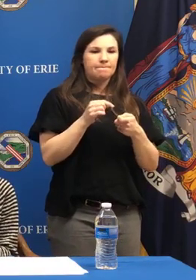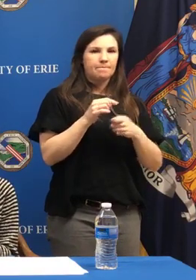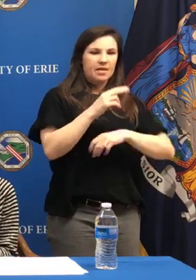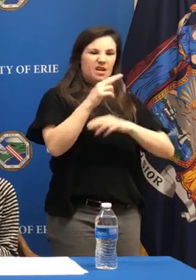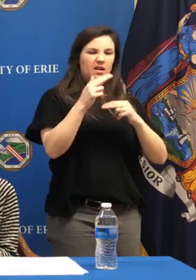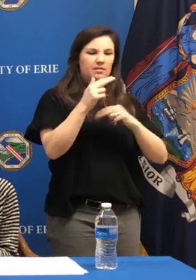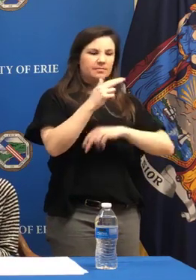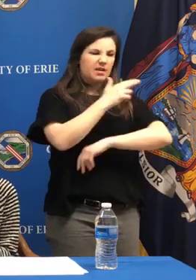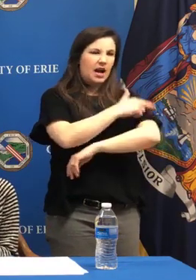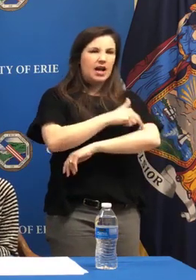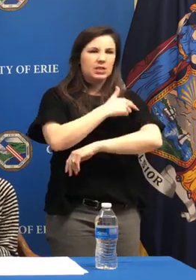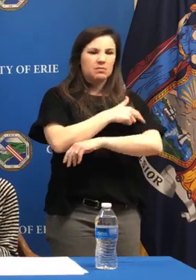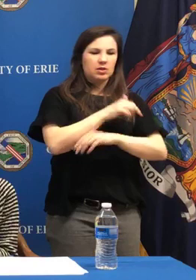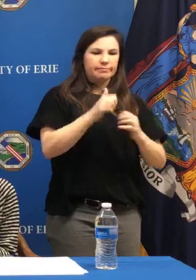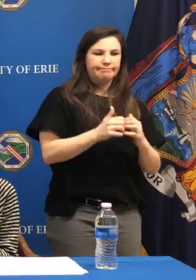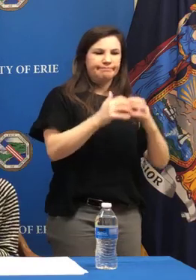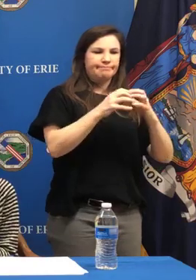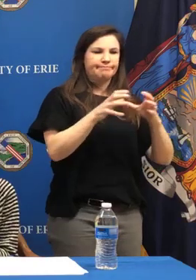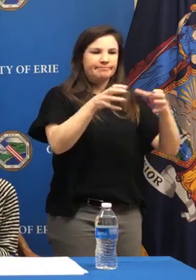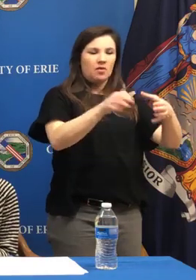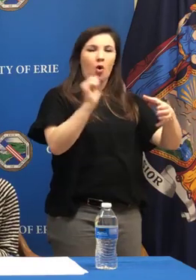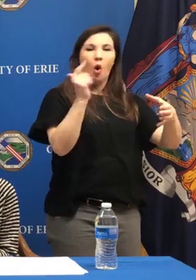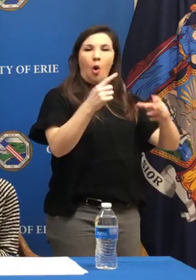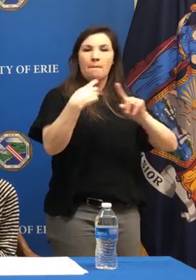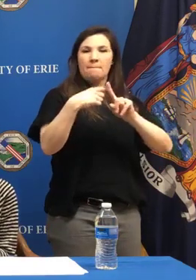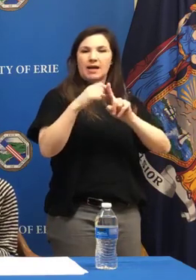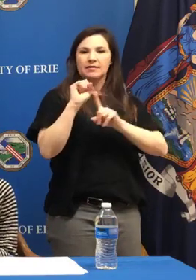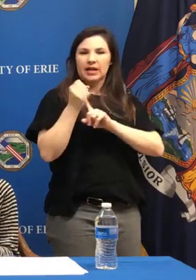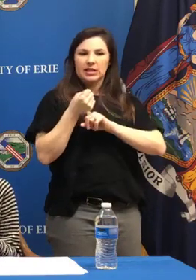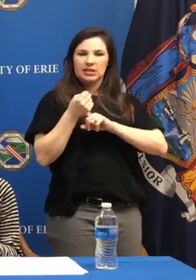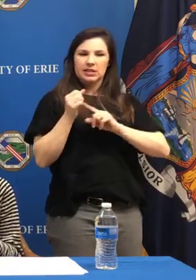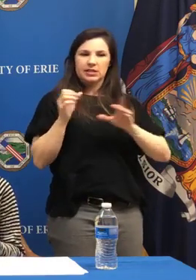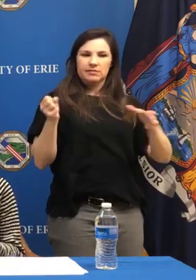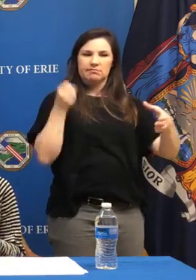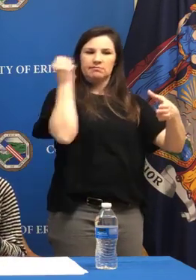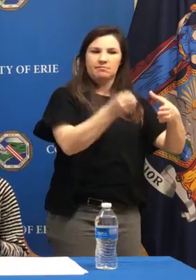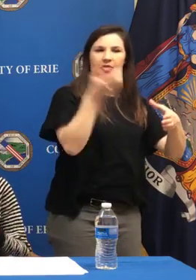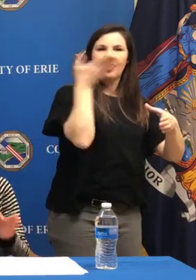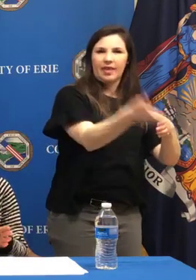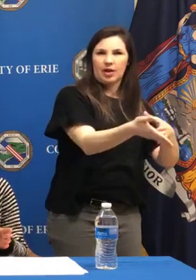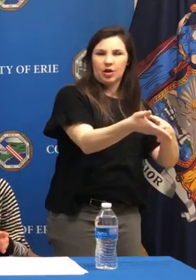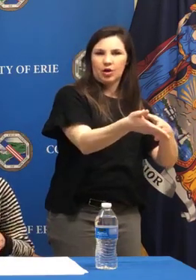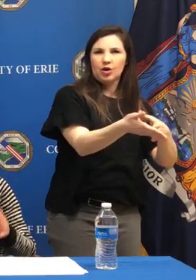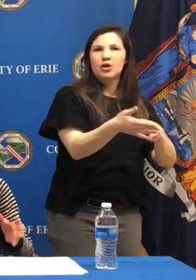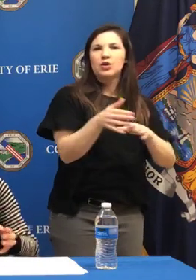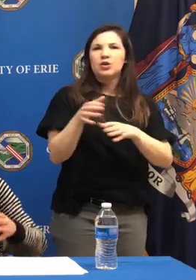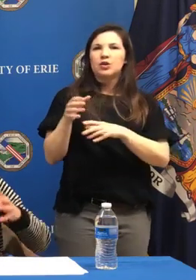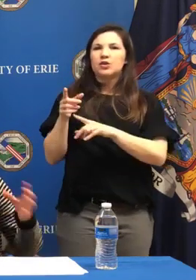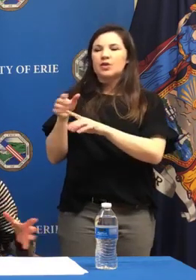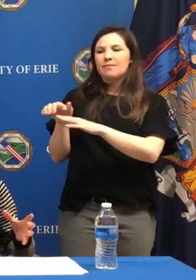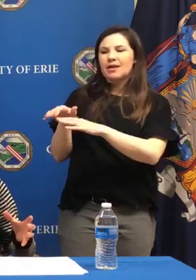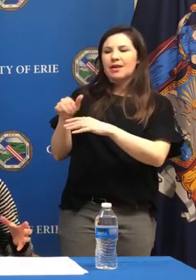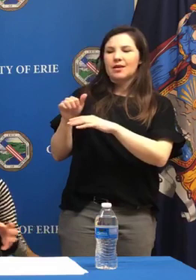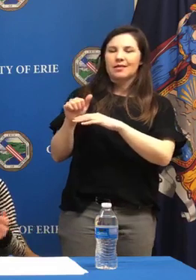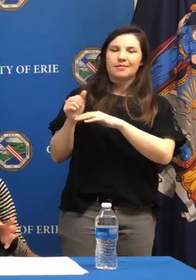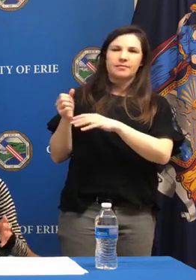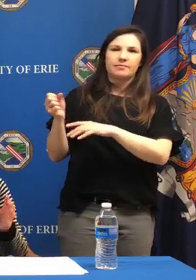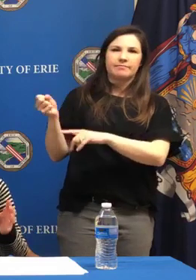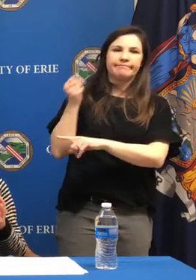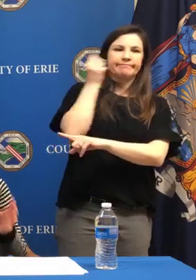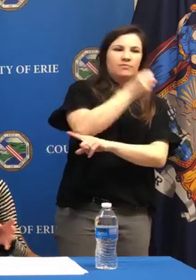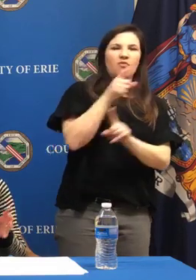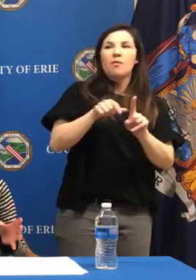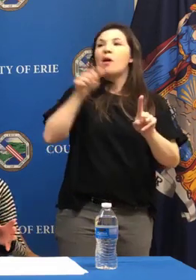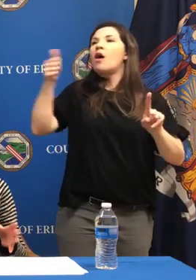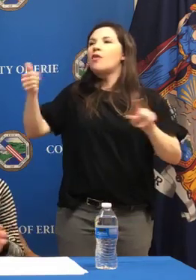designated for all patients that are test positive for COVID-19, and so we'll be able to remove them away from the rest of